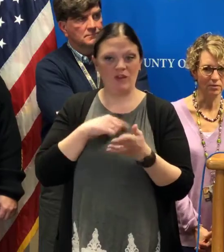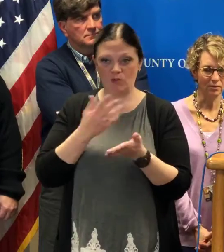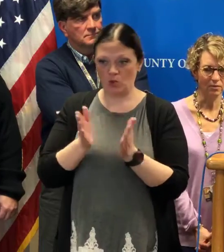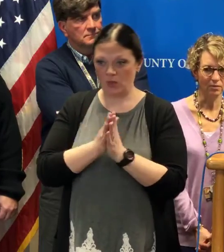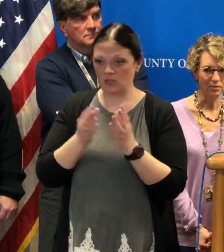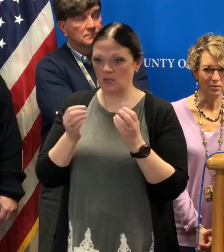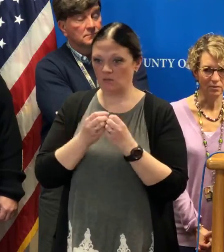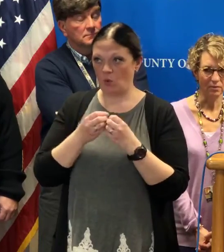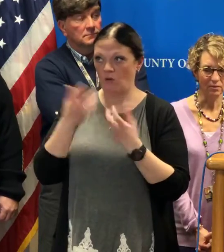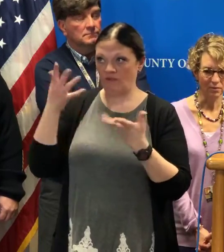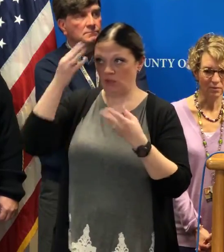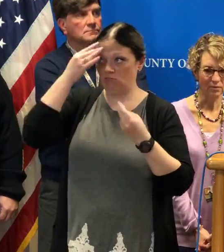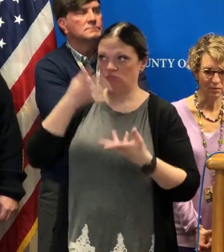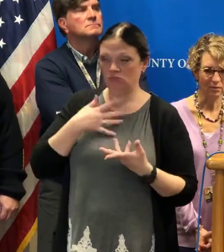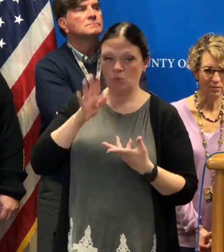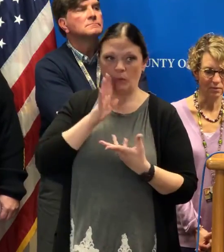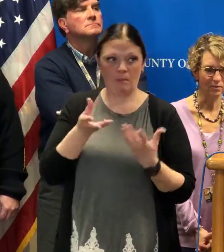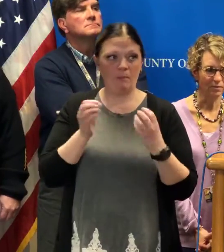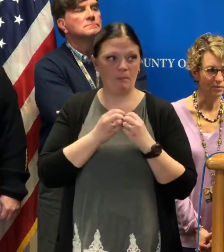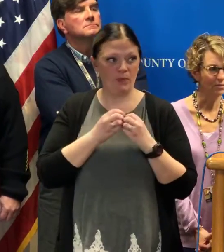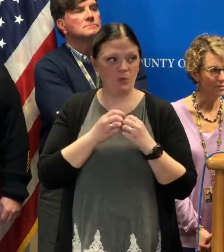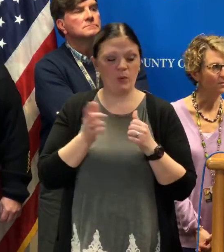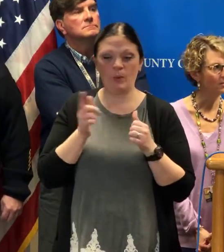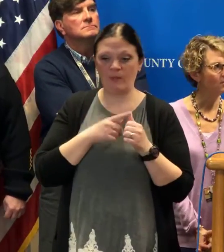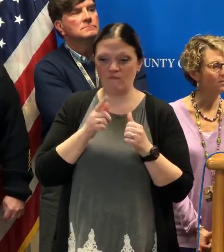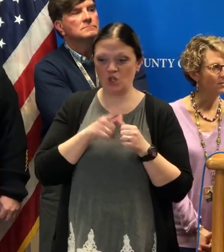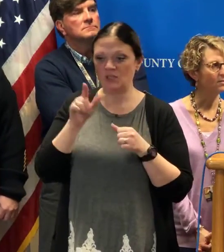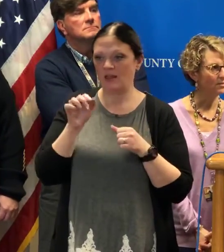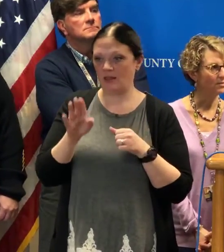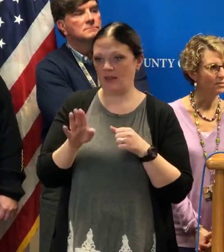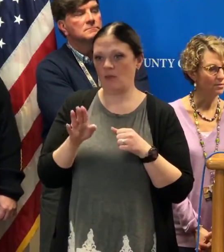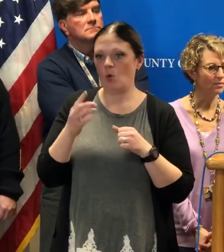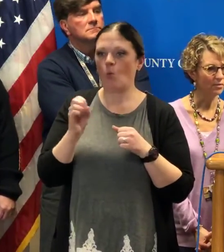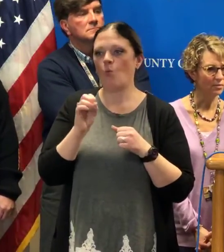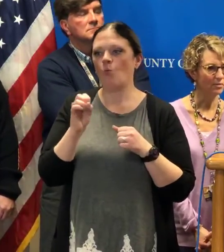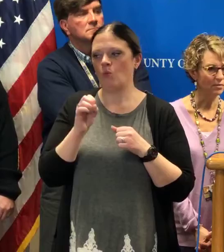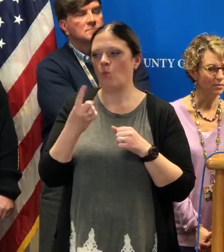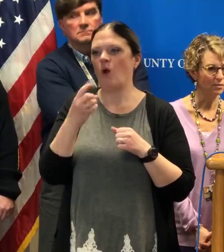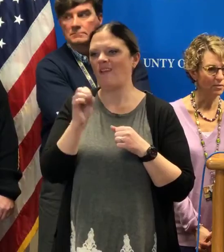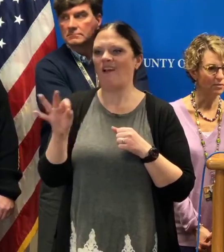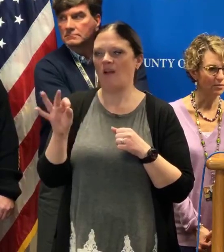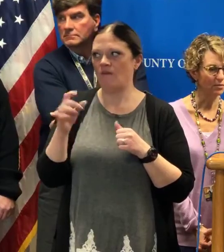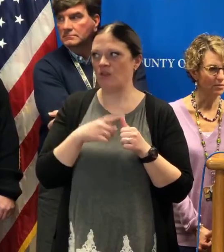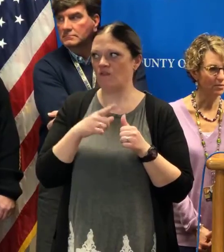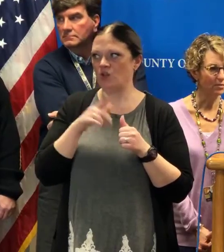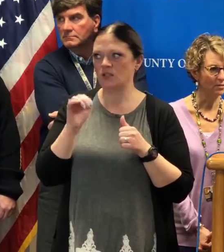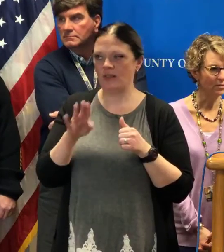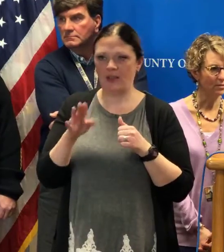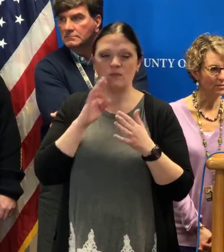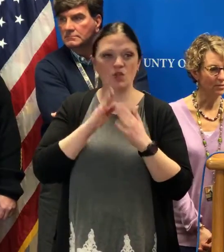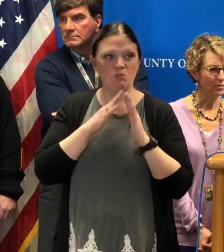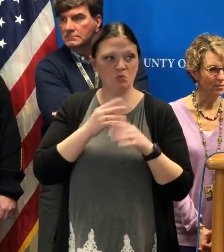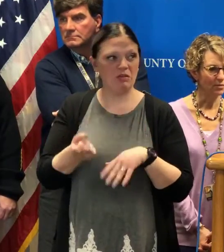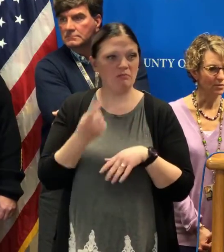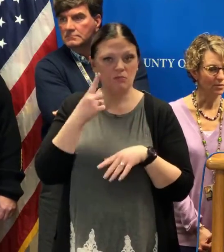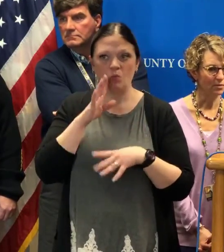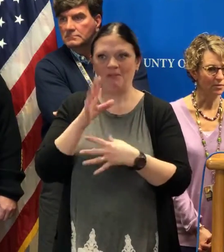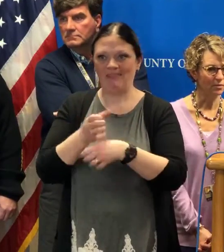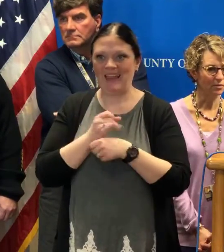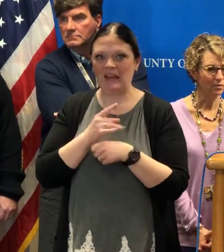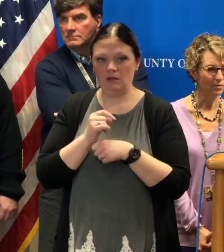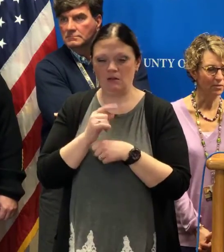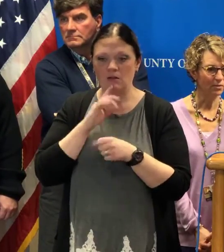We've been told we're going to get more. We were one of the first public health labs in this community to get it, in our community, New York